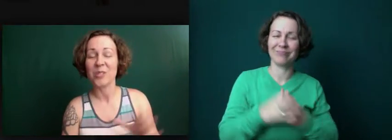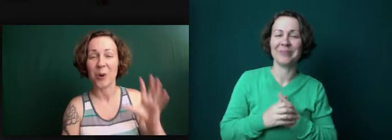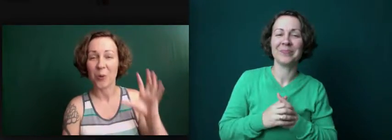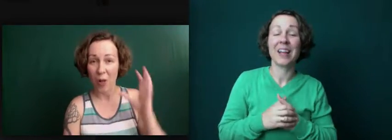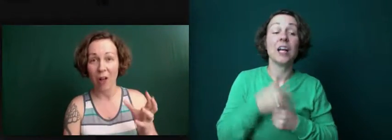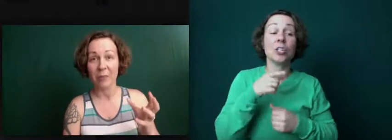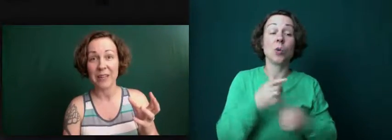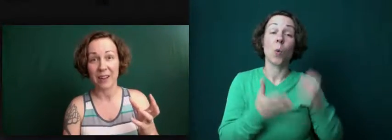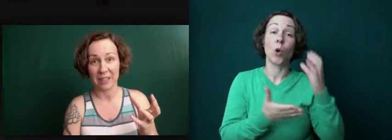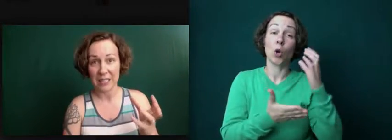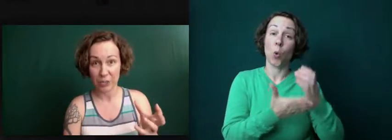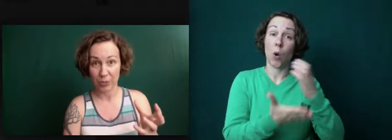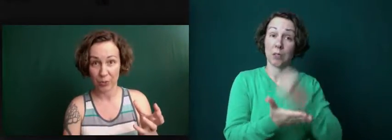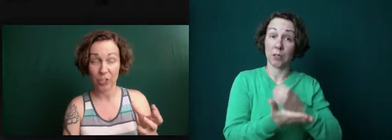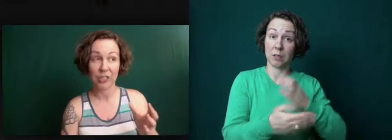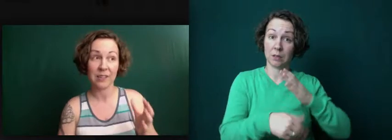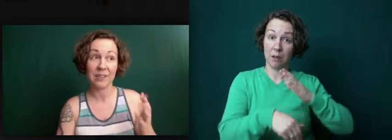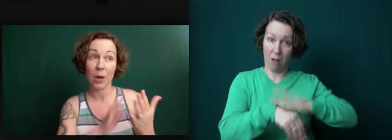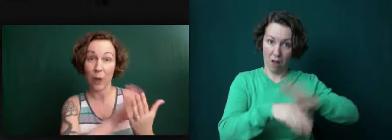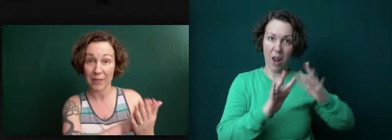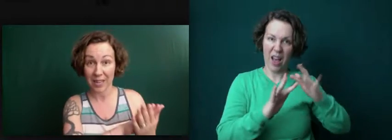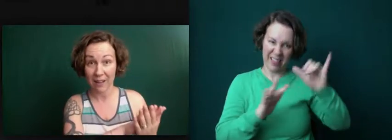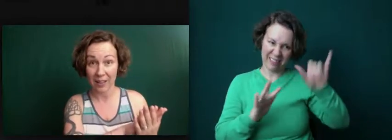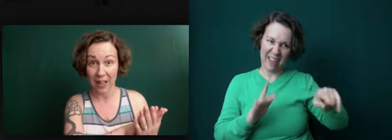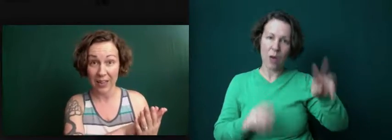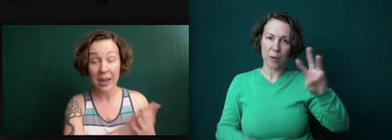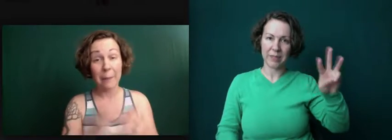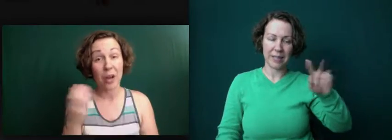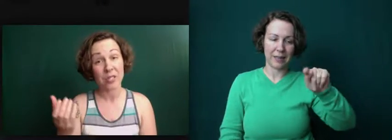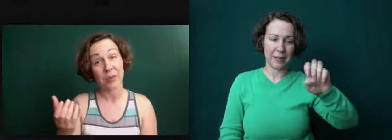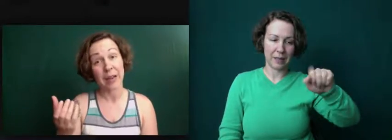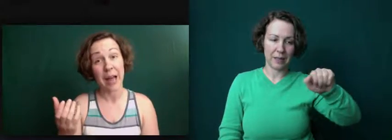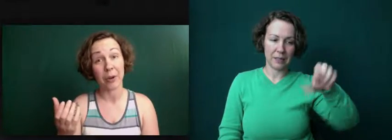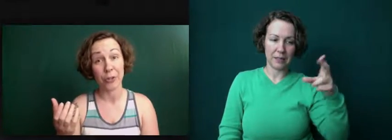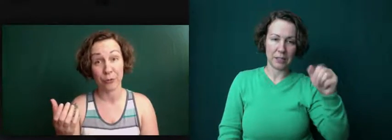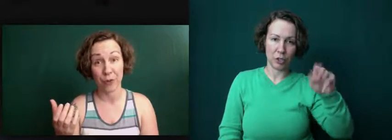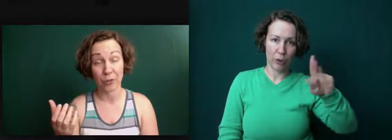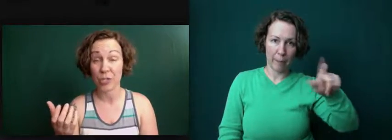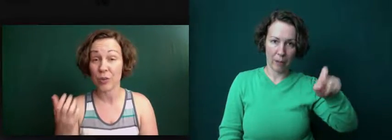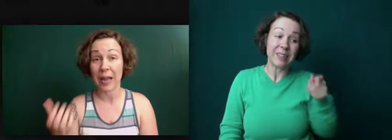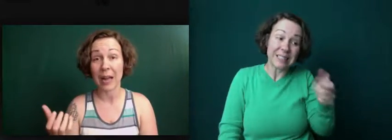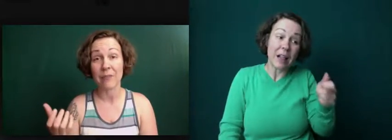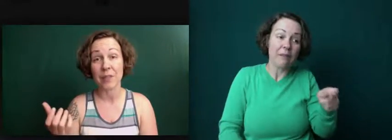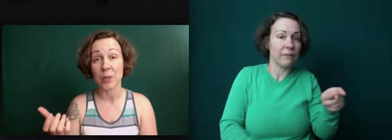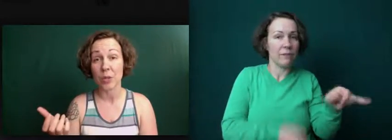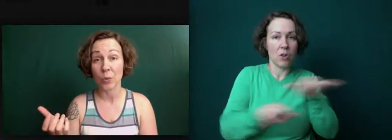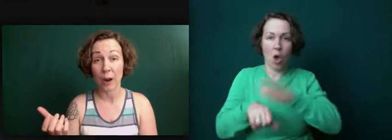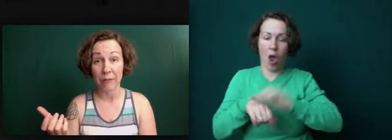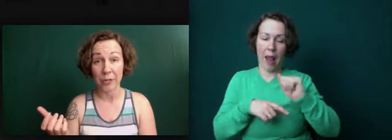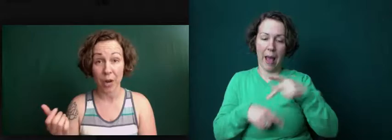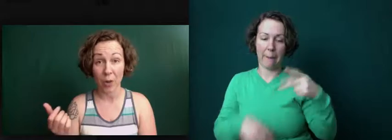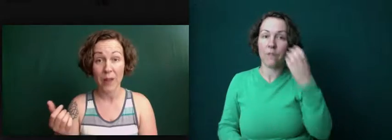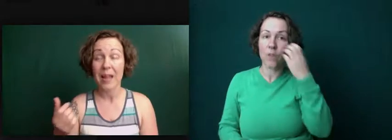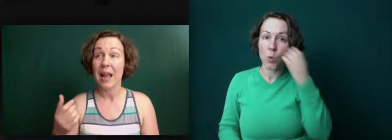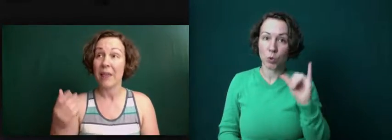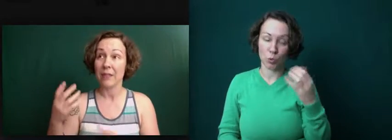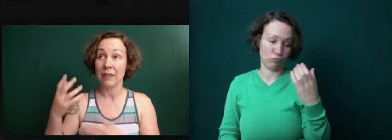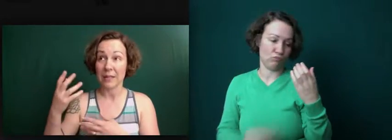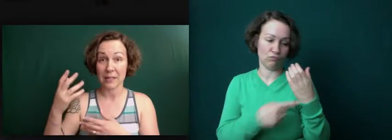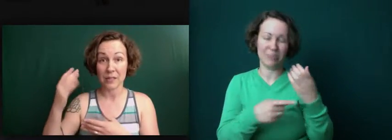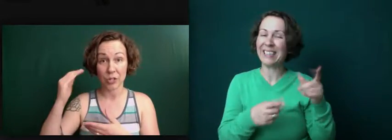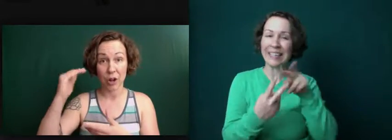the coursework will all be on Teachable, which is a website online, but also an app on your phone. So you can have this with you wherever you go.